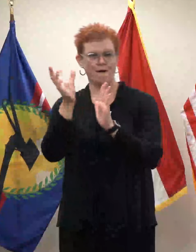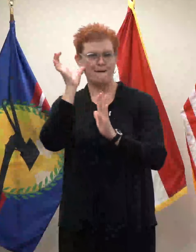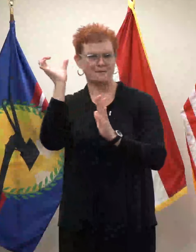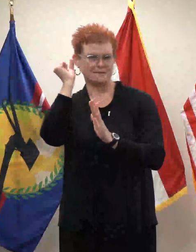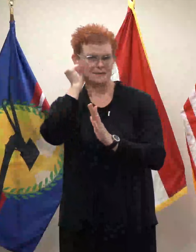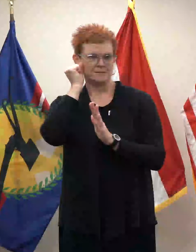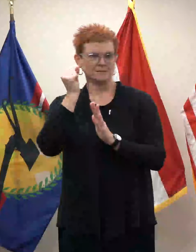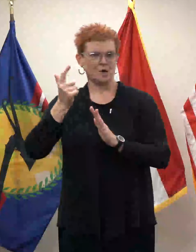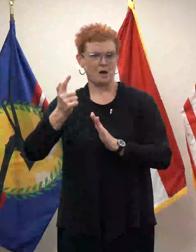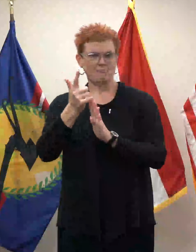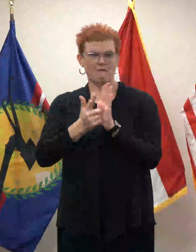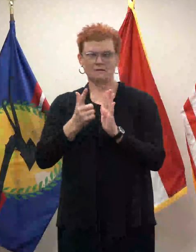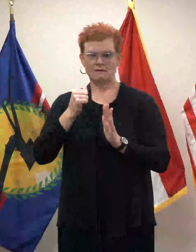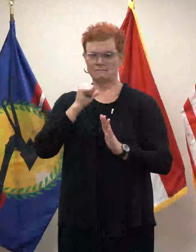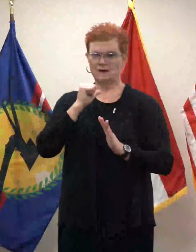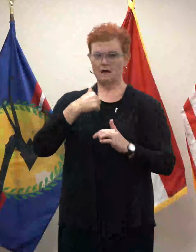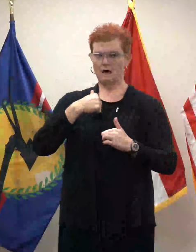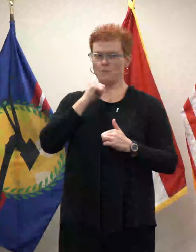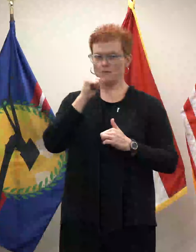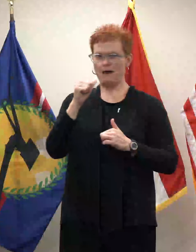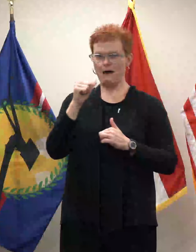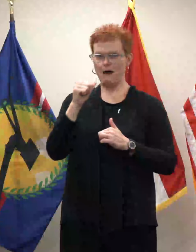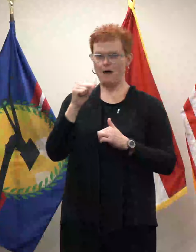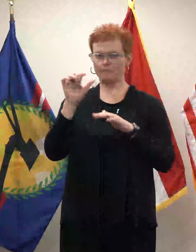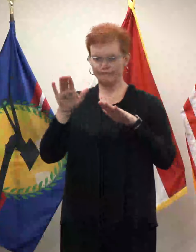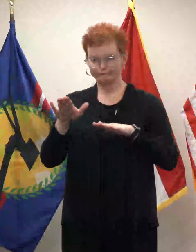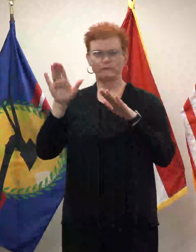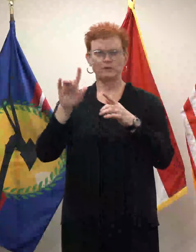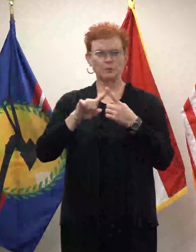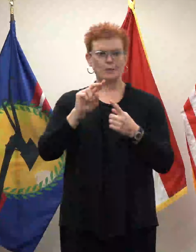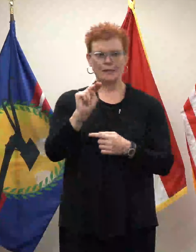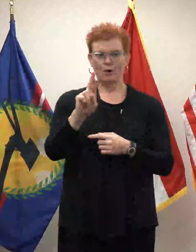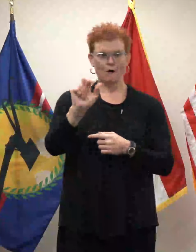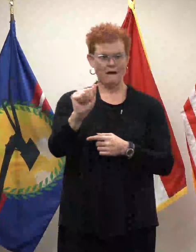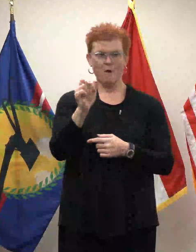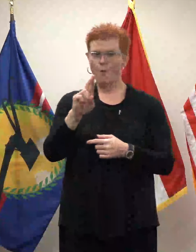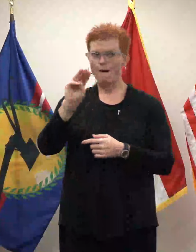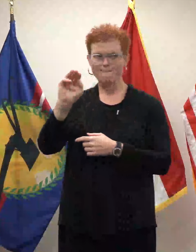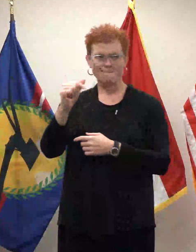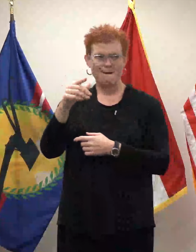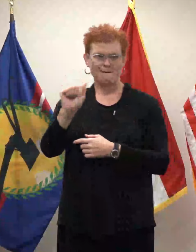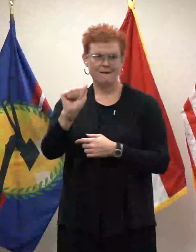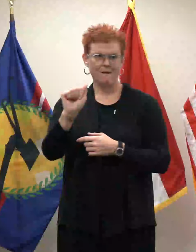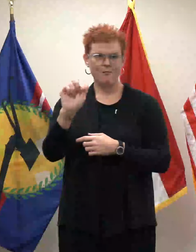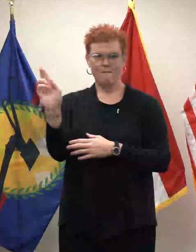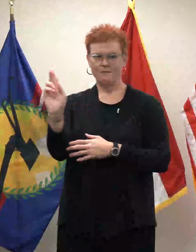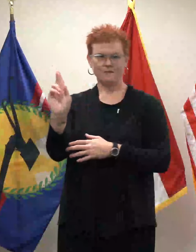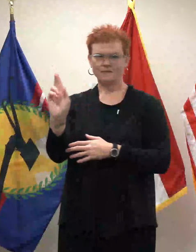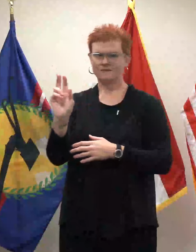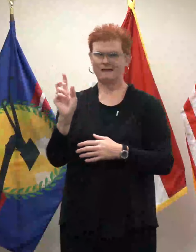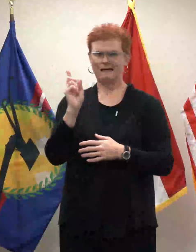not cower to bullies like the NRA or MAGA Republicans who thinks freedom means dodging bullets in